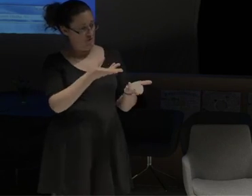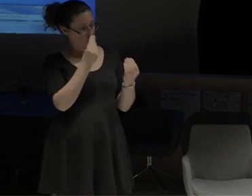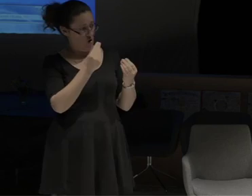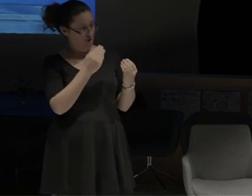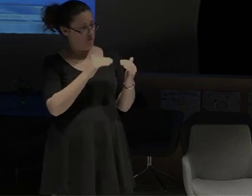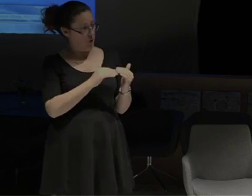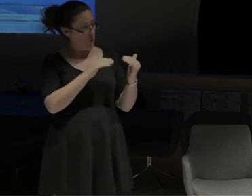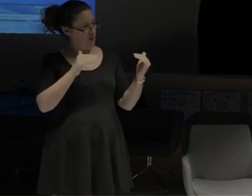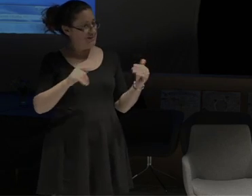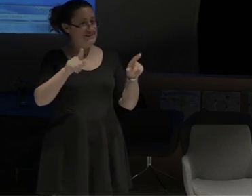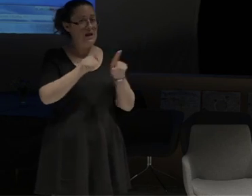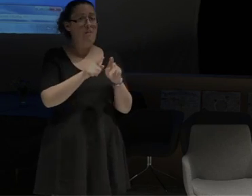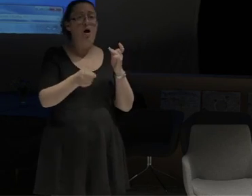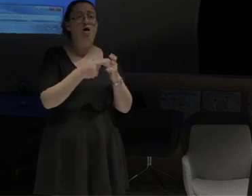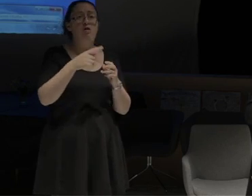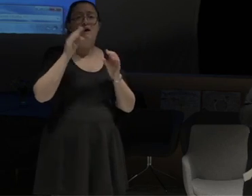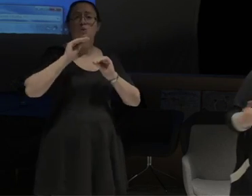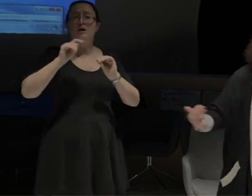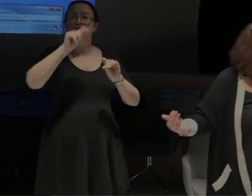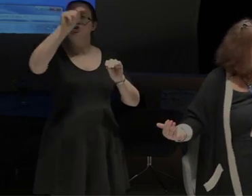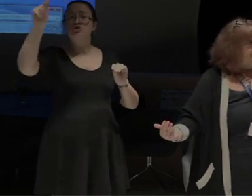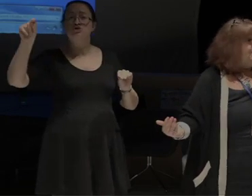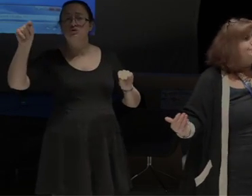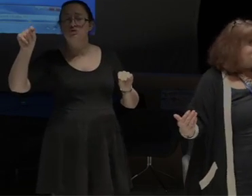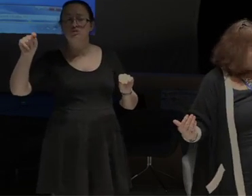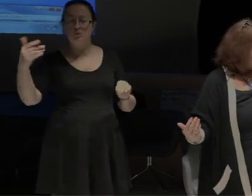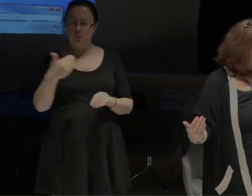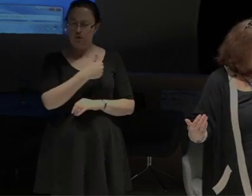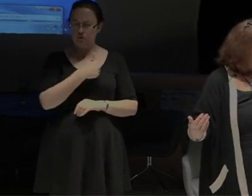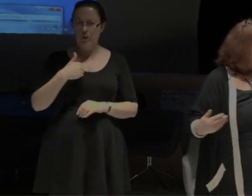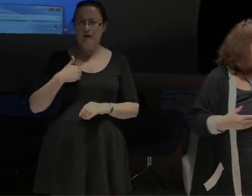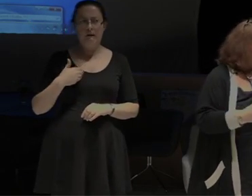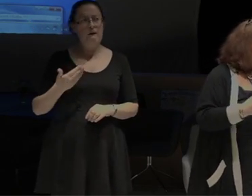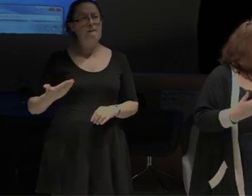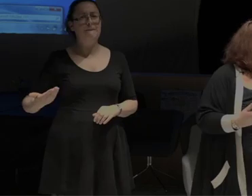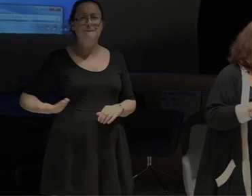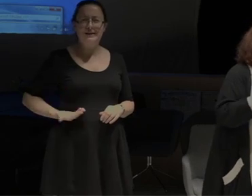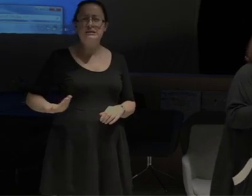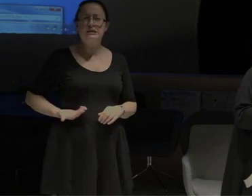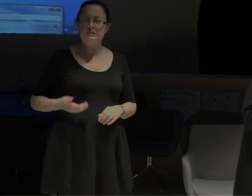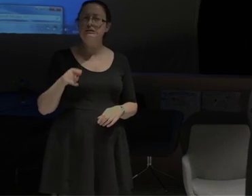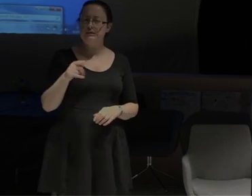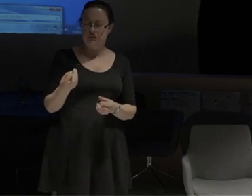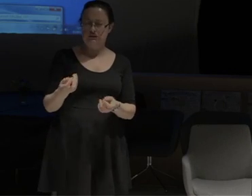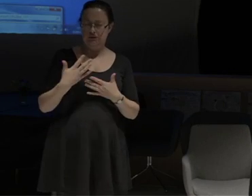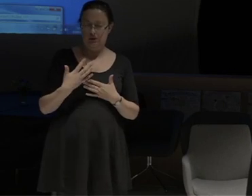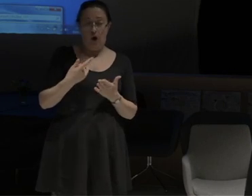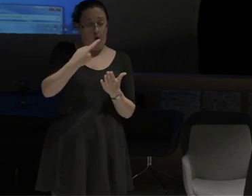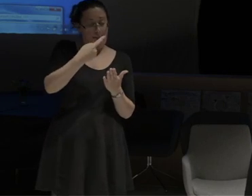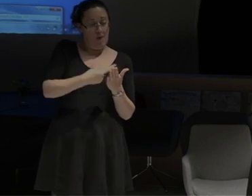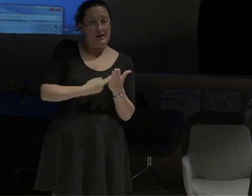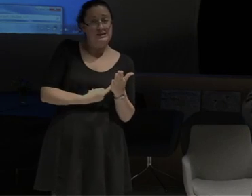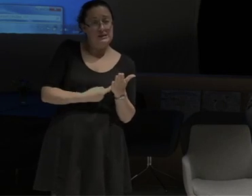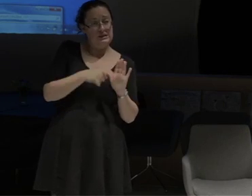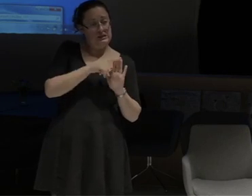as other education sectors even. And then this morning we heard from business, which currently in terms of policy is kind